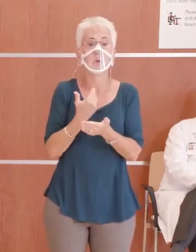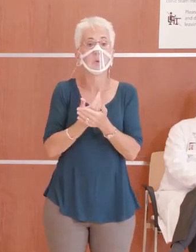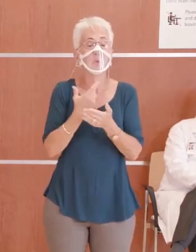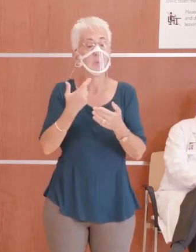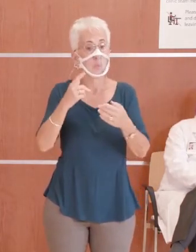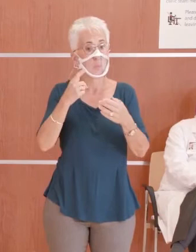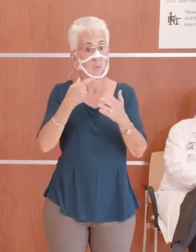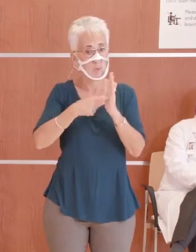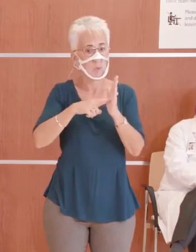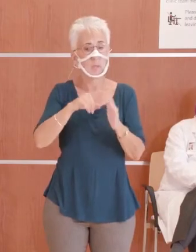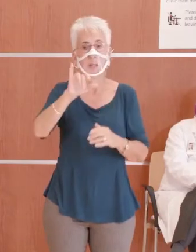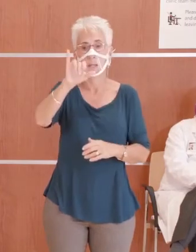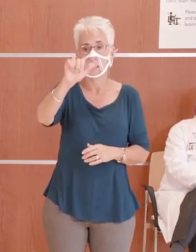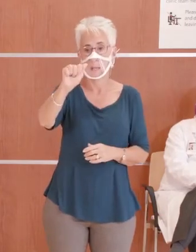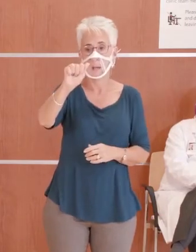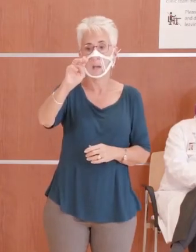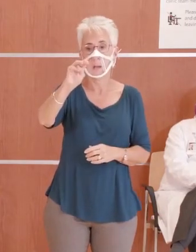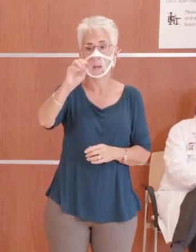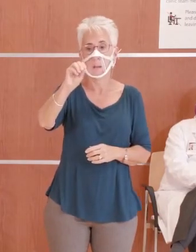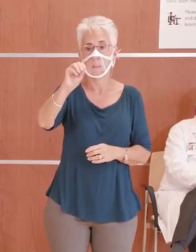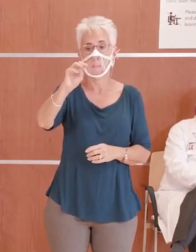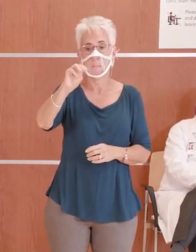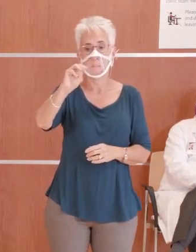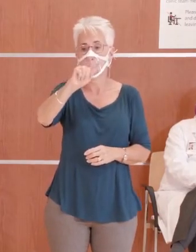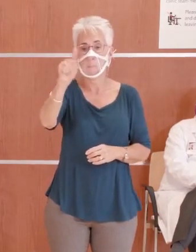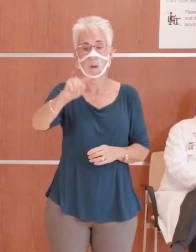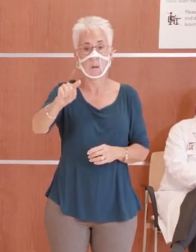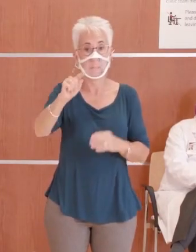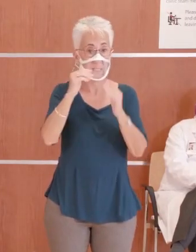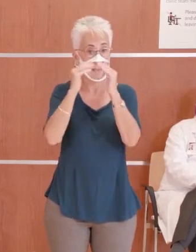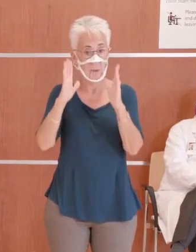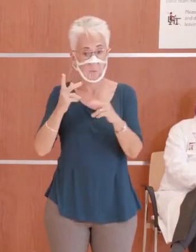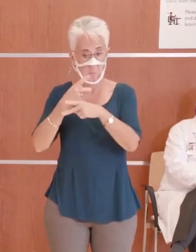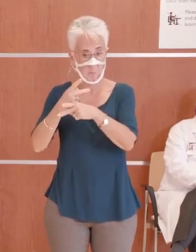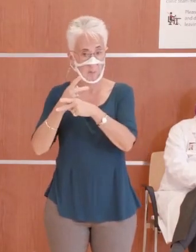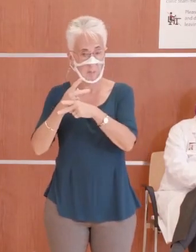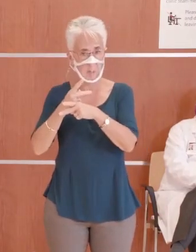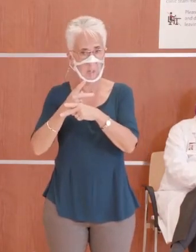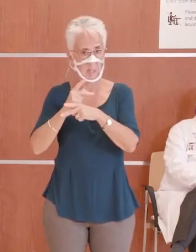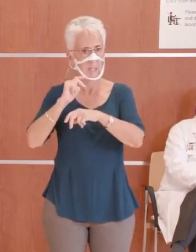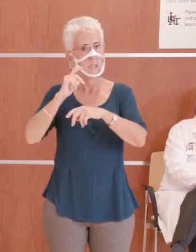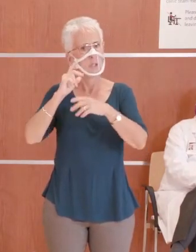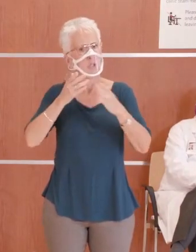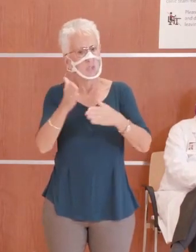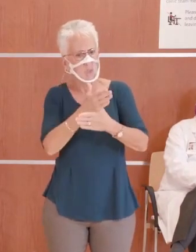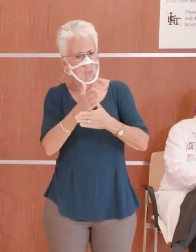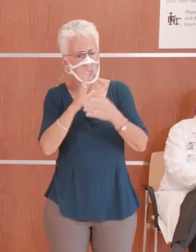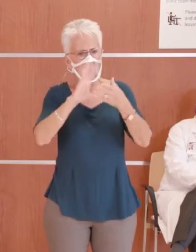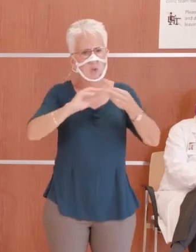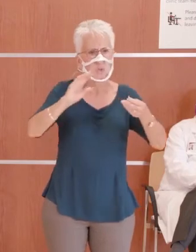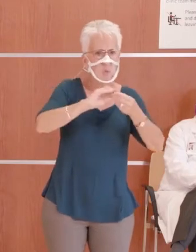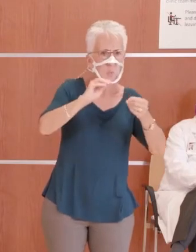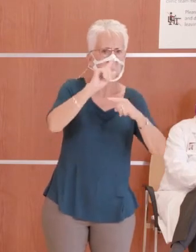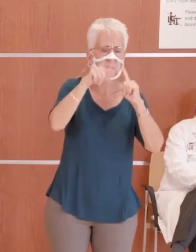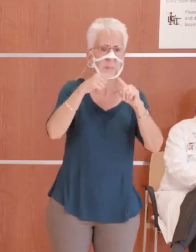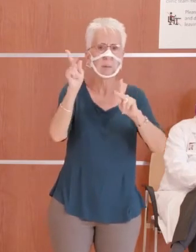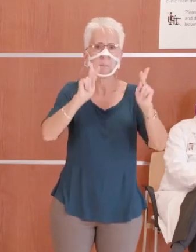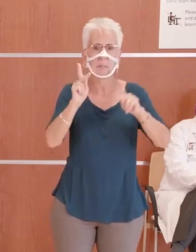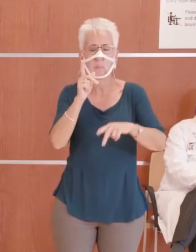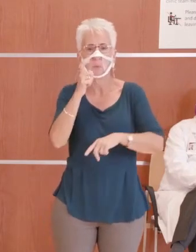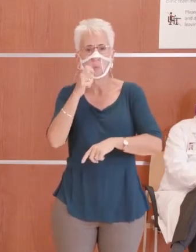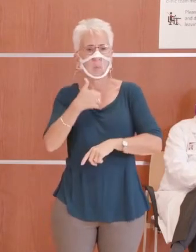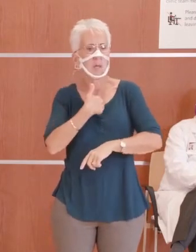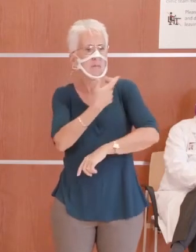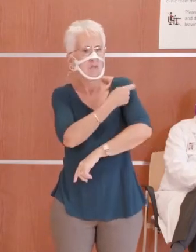supported with Your Mom's House Productions to develop videos sharing stories of resilience and hope in our communities of color. And